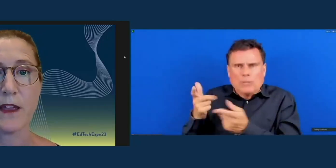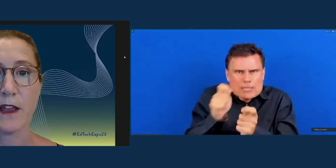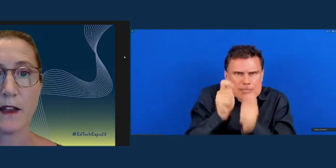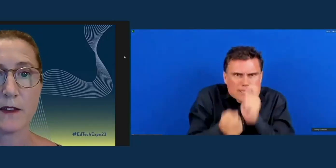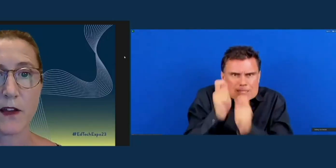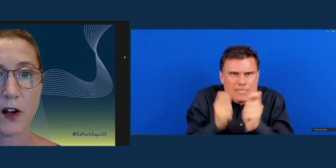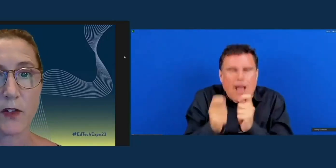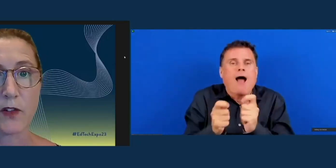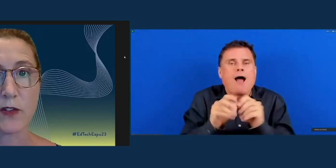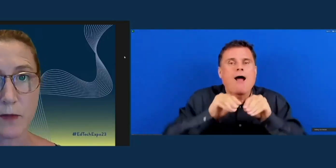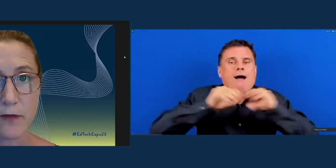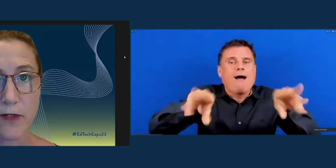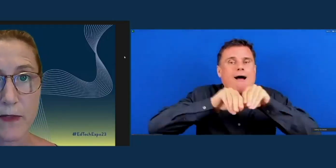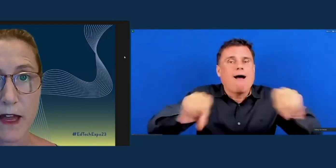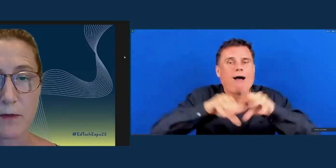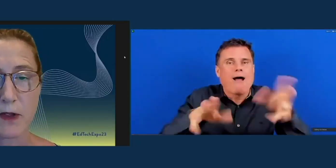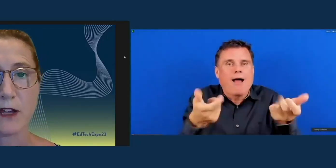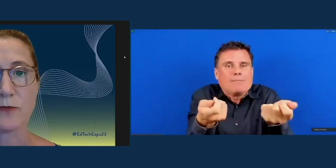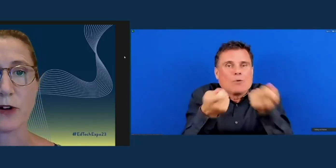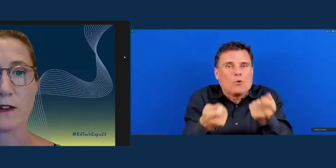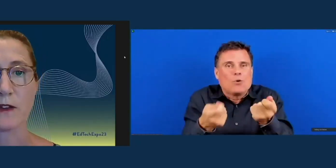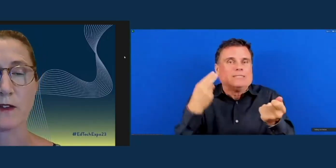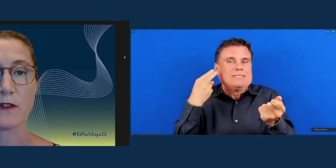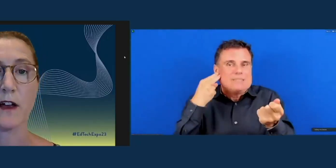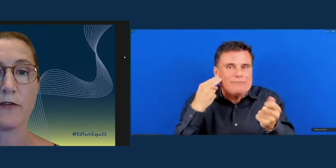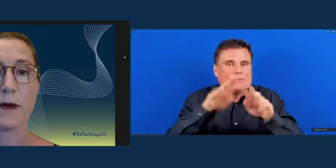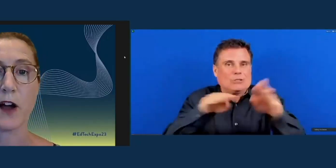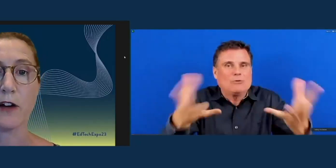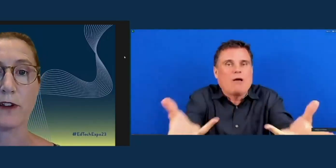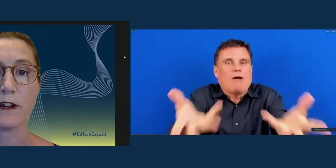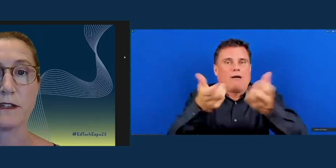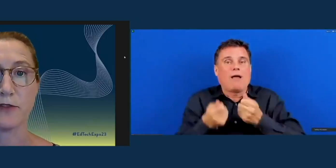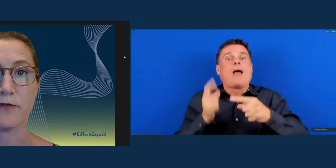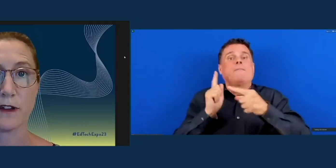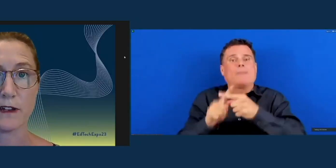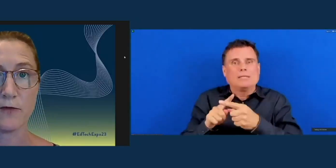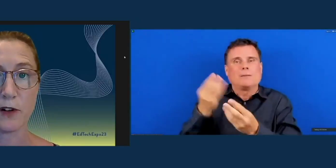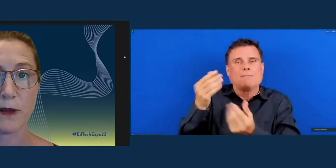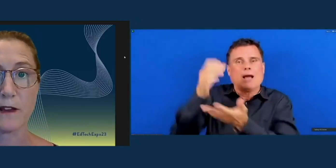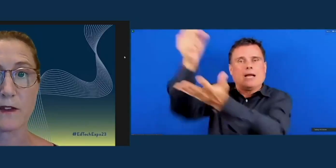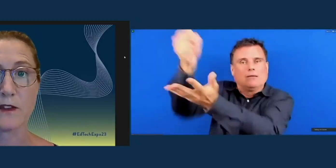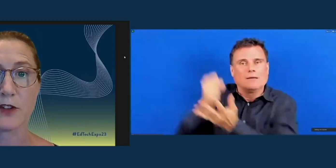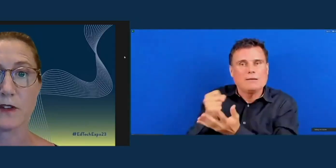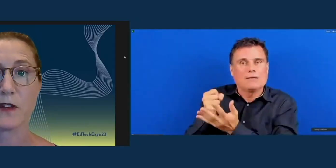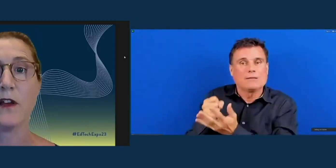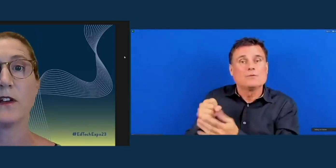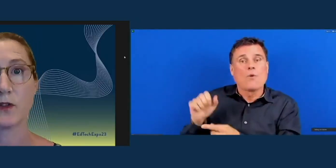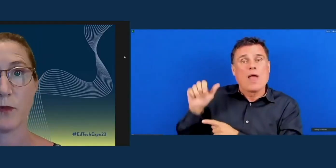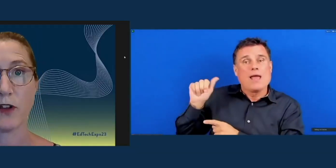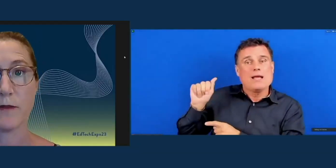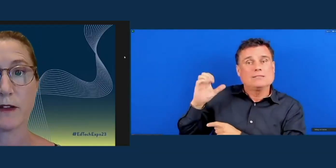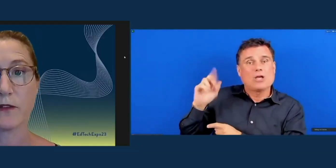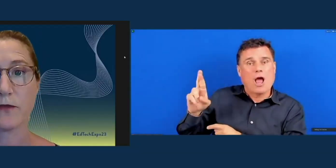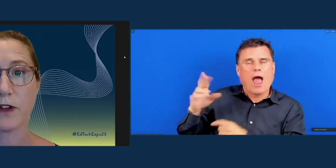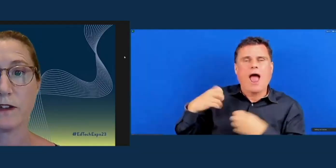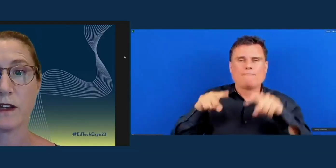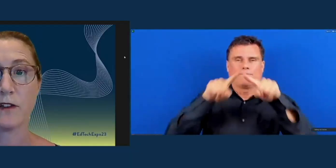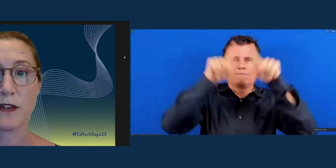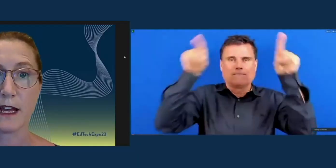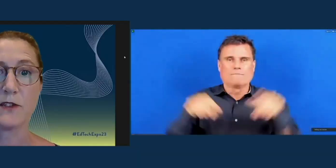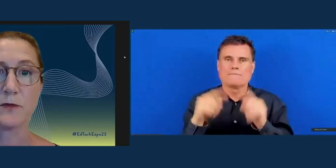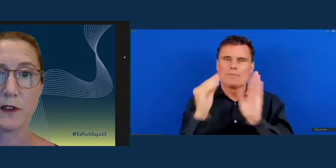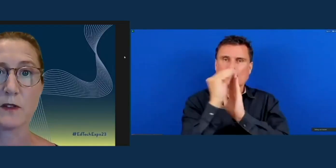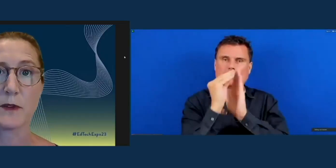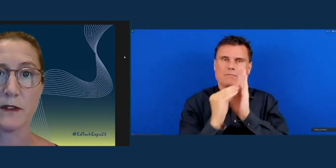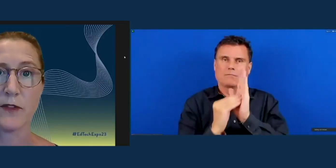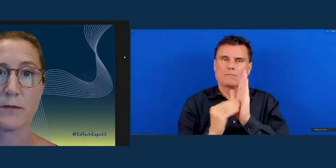opportunities. ACR also simplified the application process itself by offering different funding formats, such as smaller amounts of funding